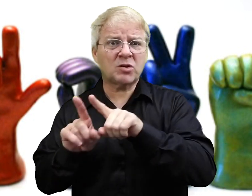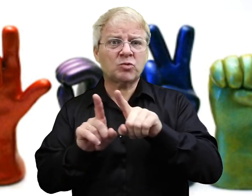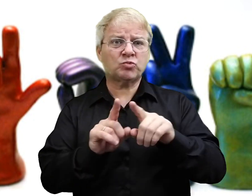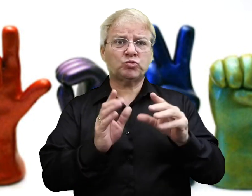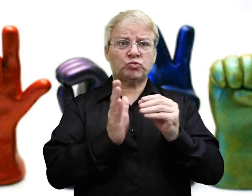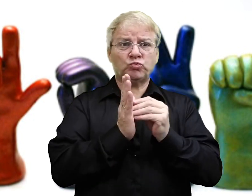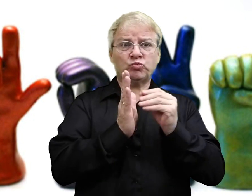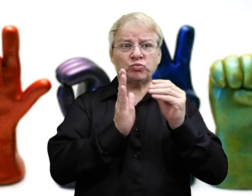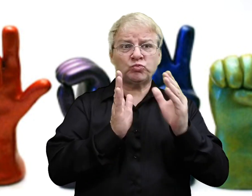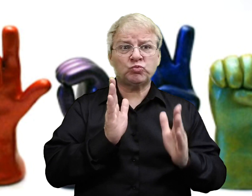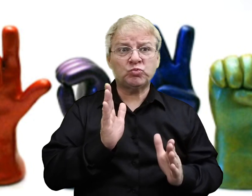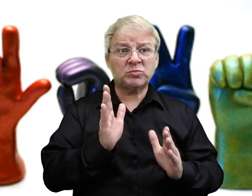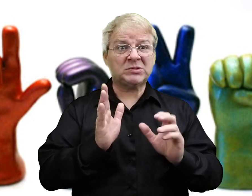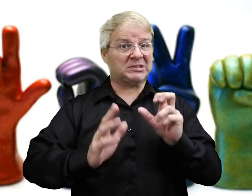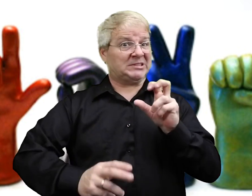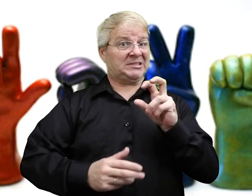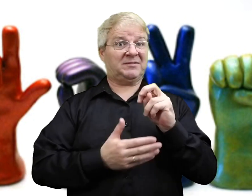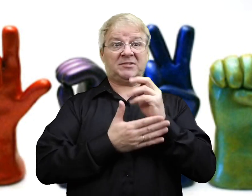patience for new signers or for students.